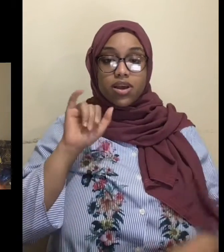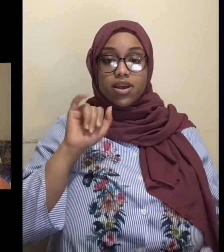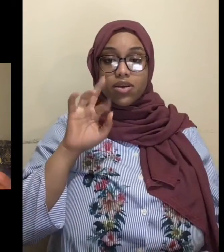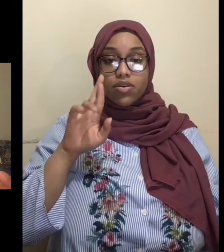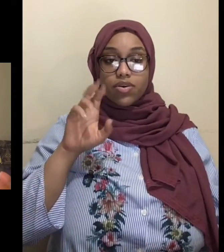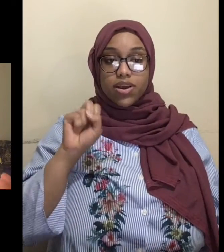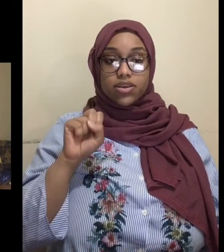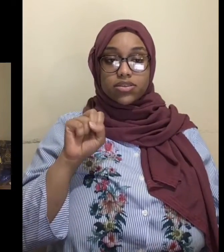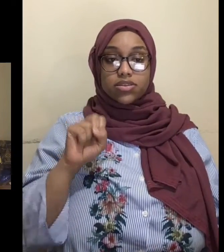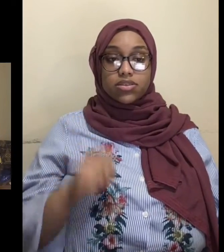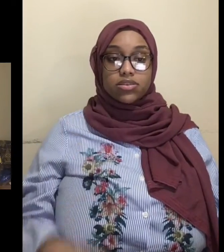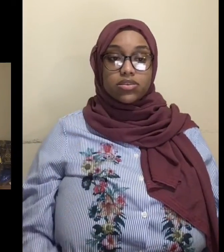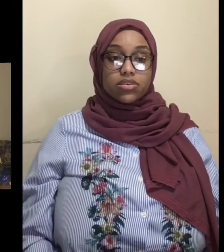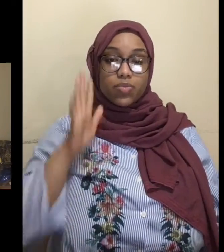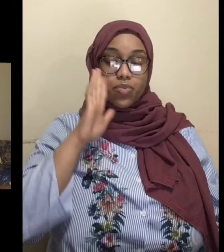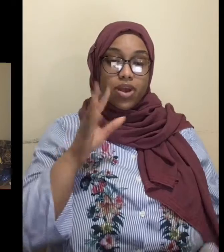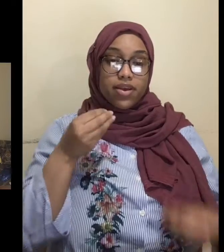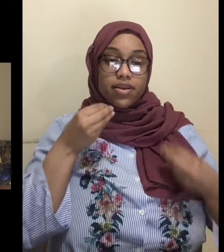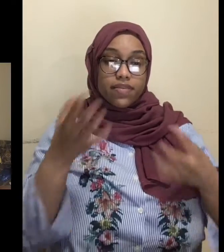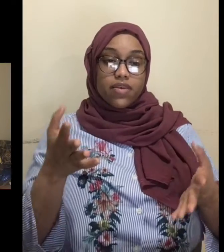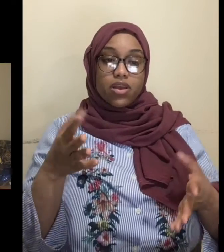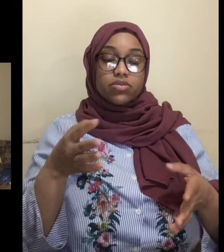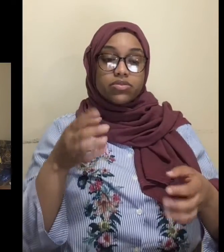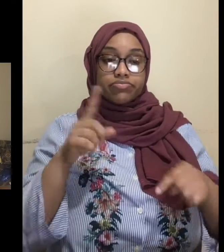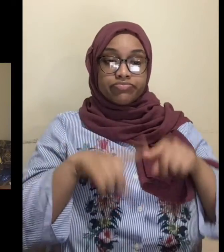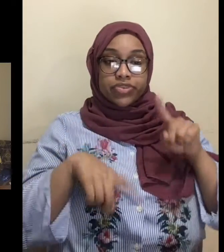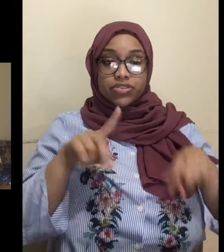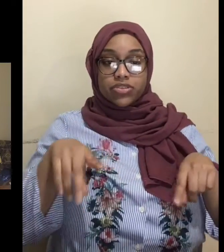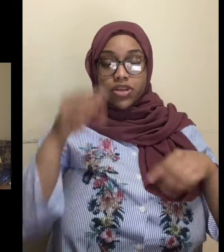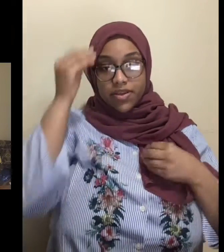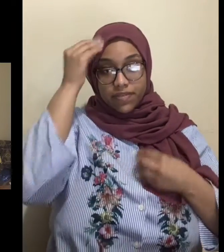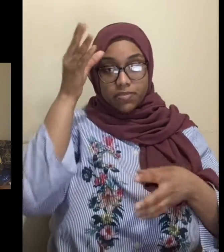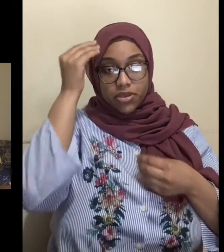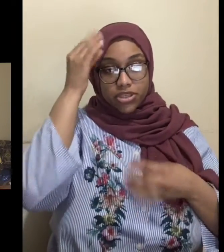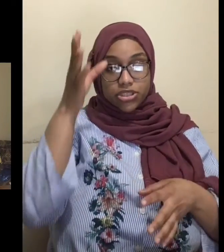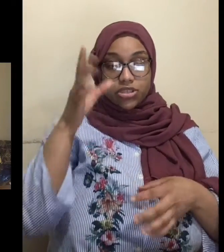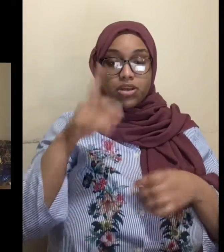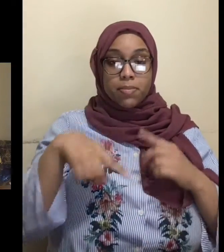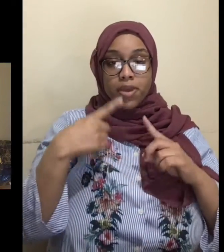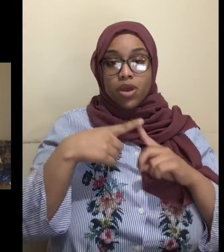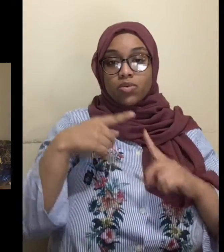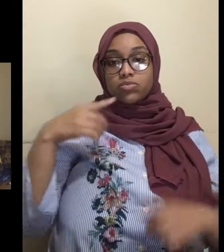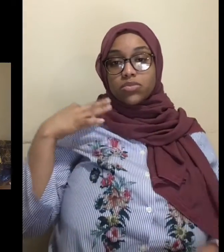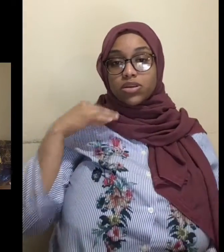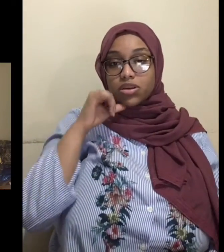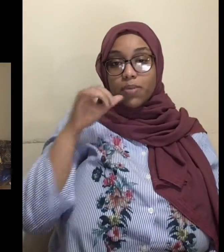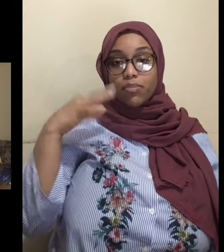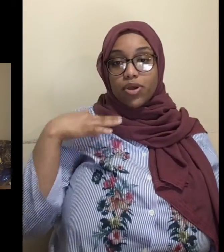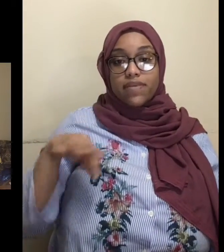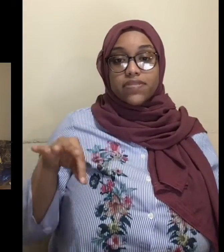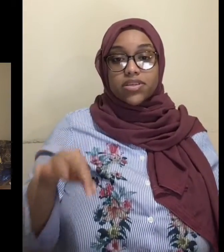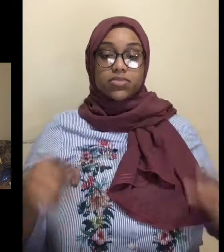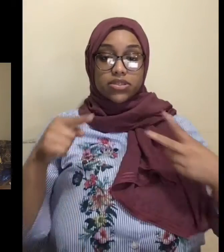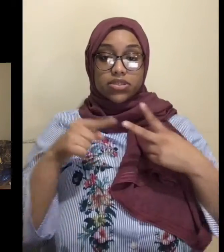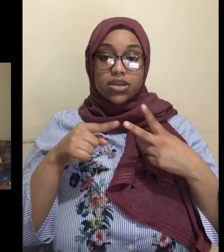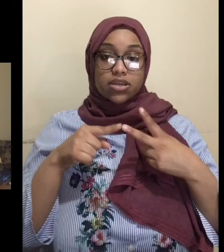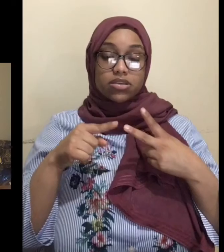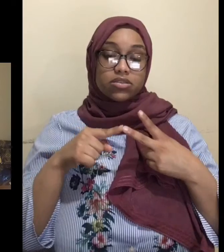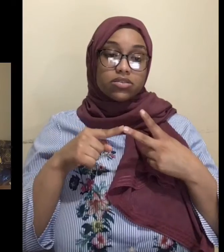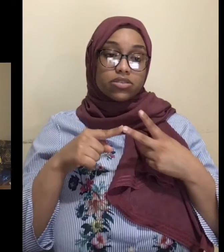find and some places to find them. And three is search engines